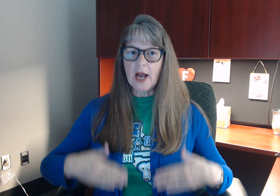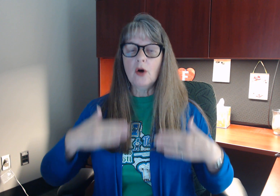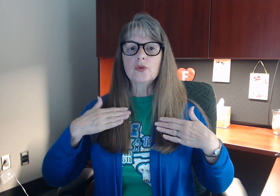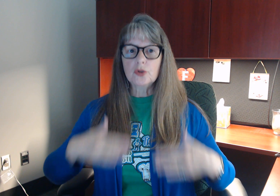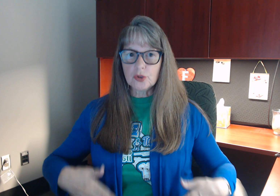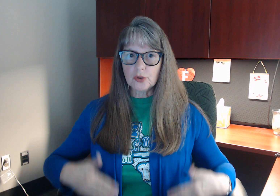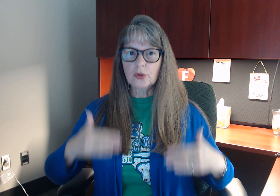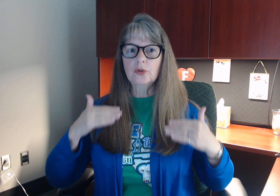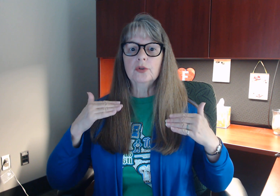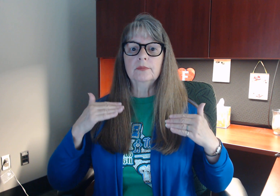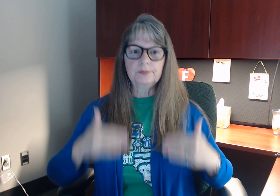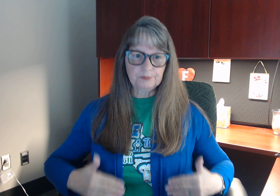Blouse, shirt.